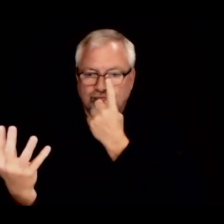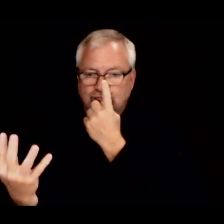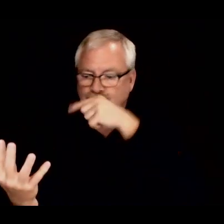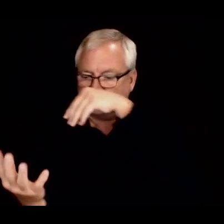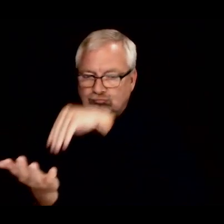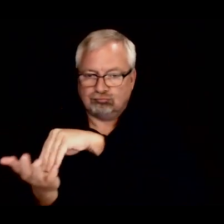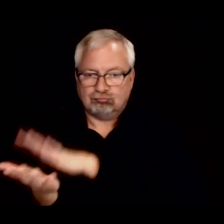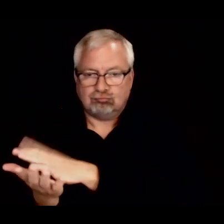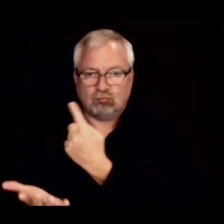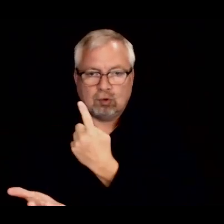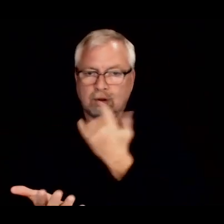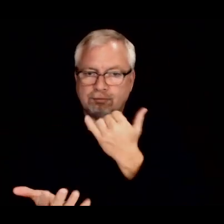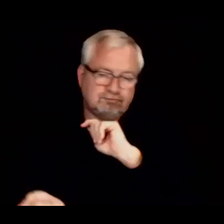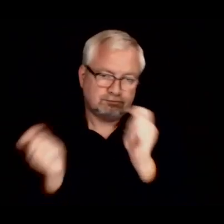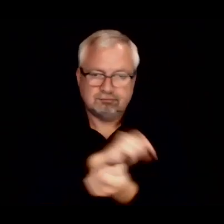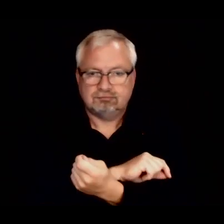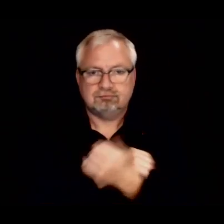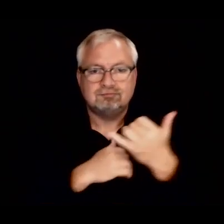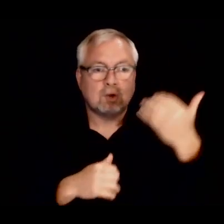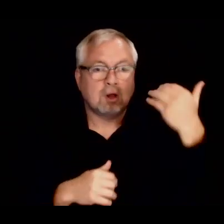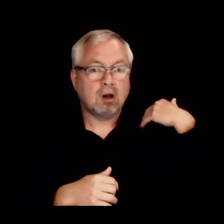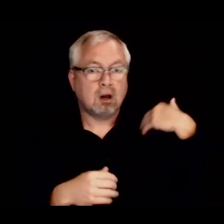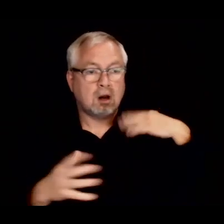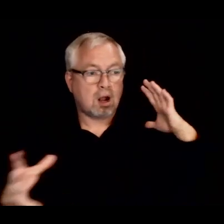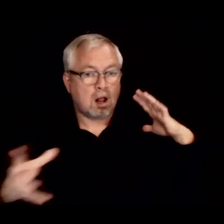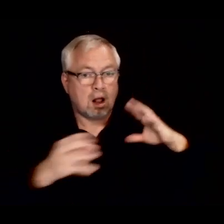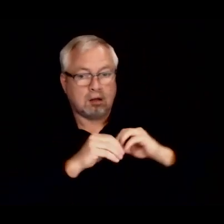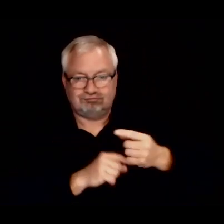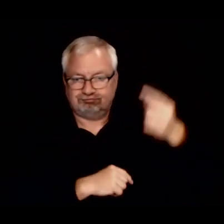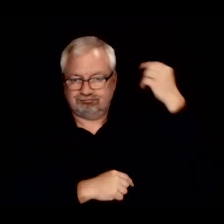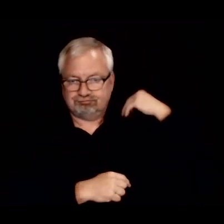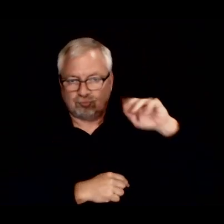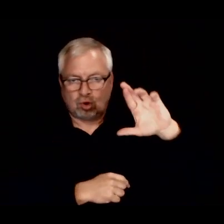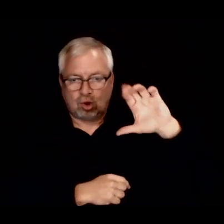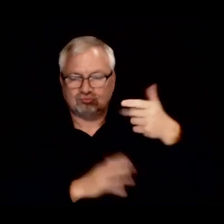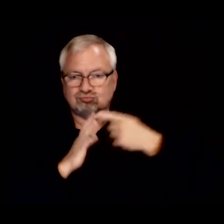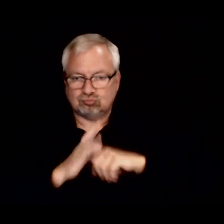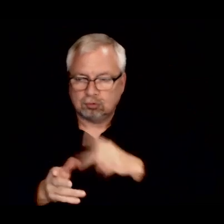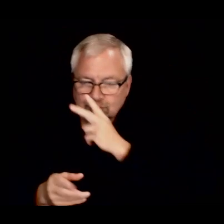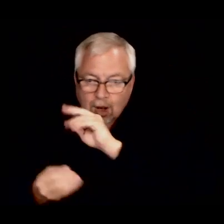time frame. Thank you. All right, thank you guys.